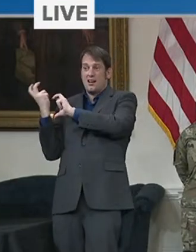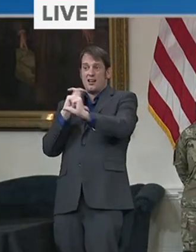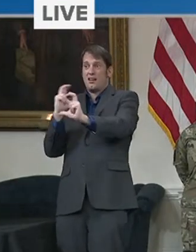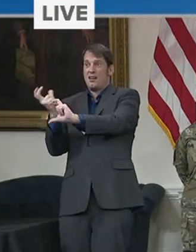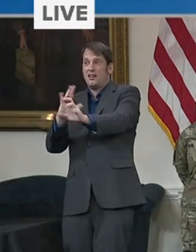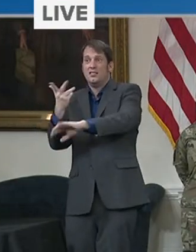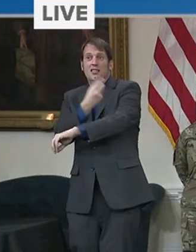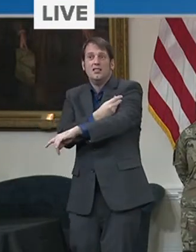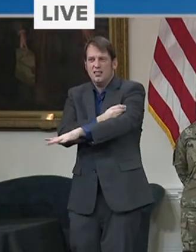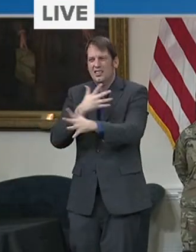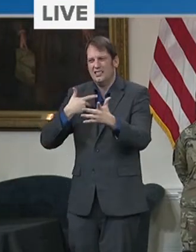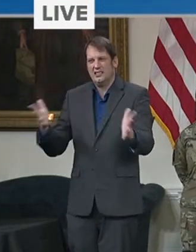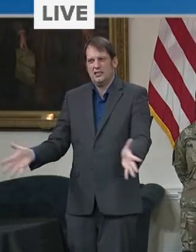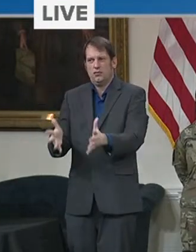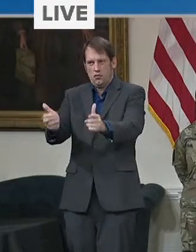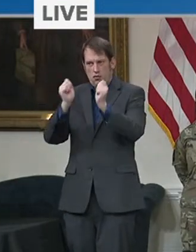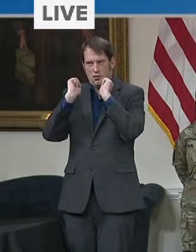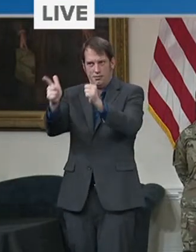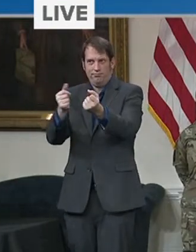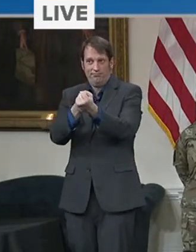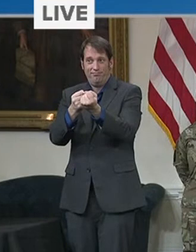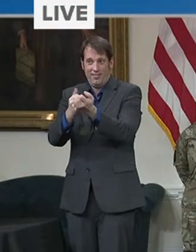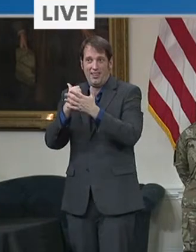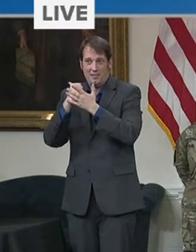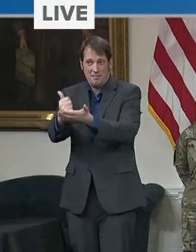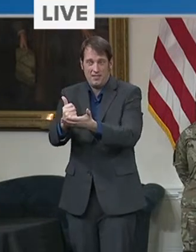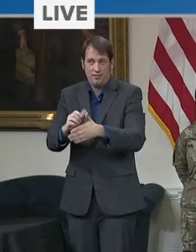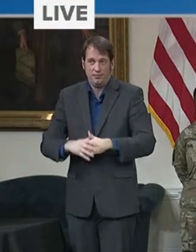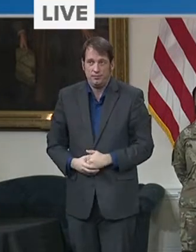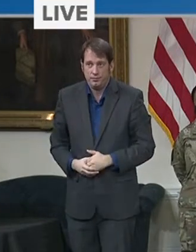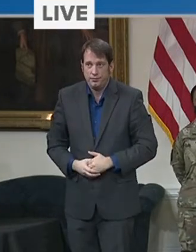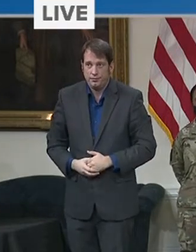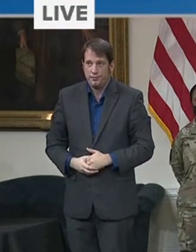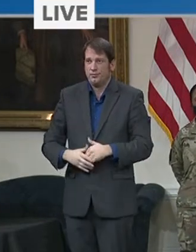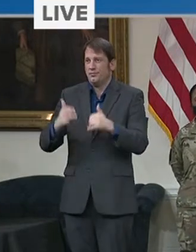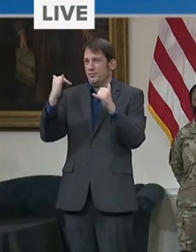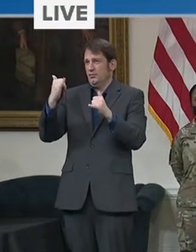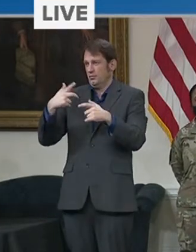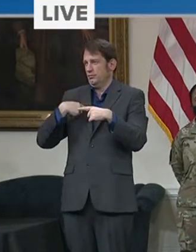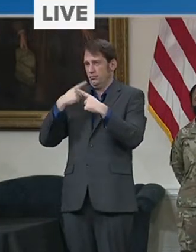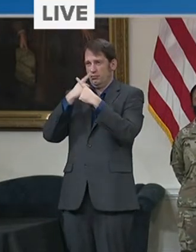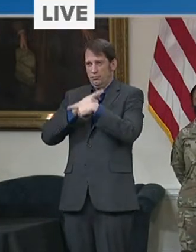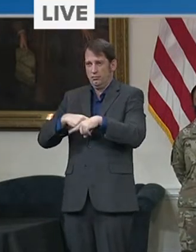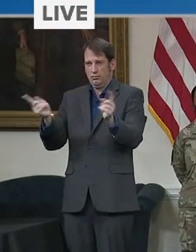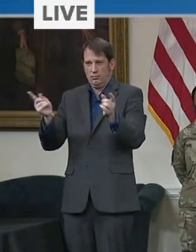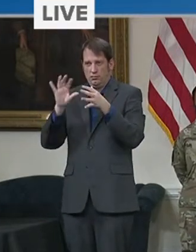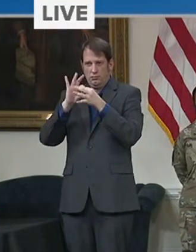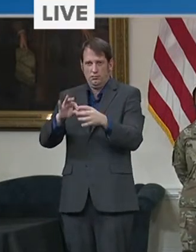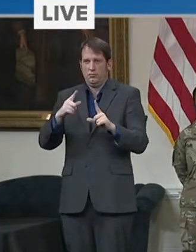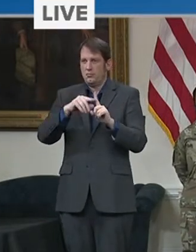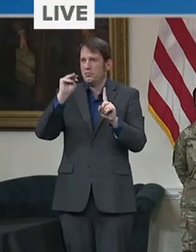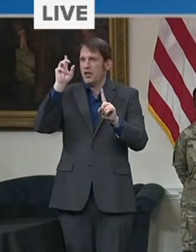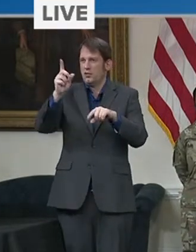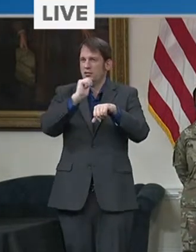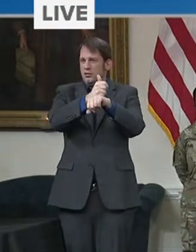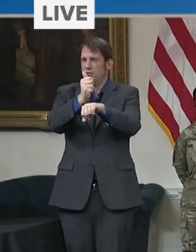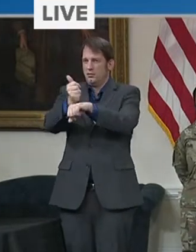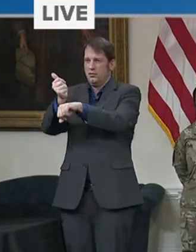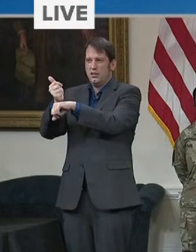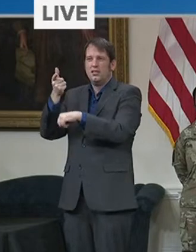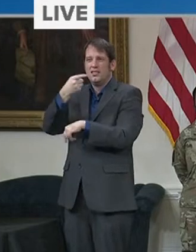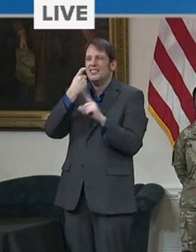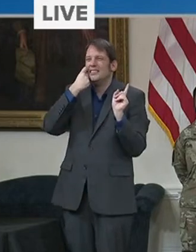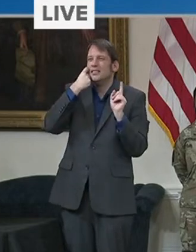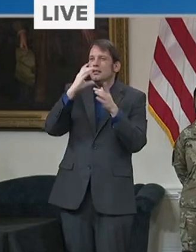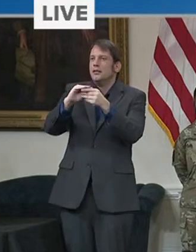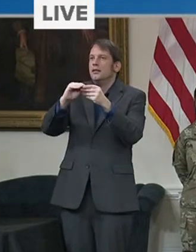communities. Today's announcement by Governor Hogan regarding Maryland's mass vaccinations efforts at the Convention Center and M&T